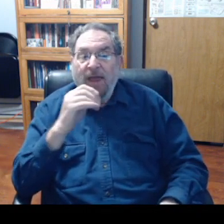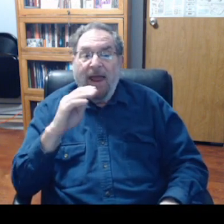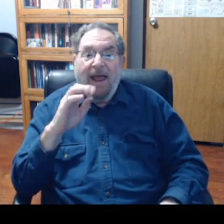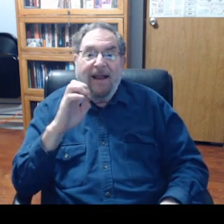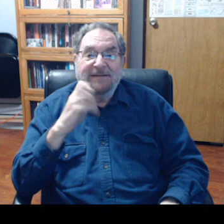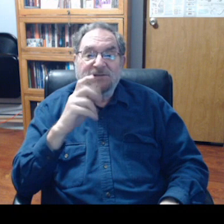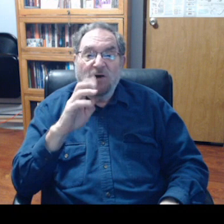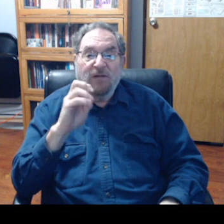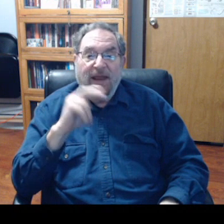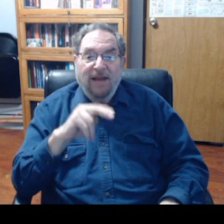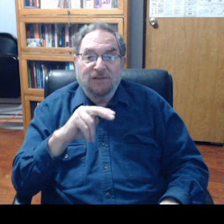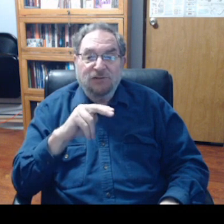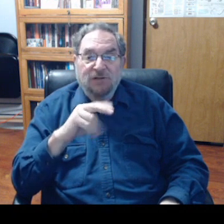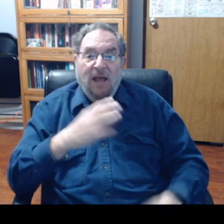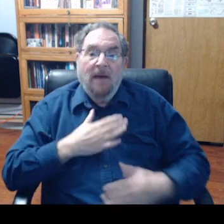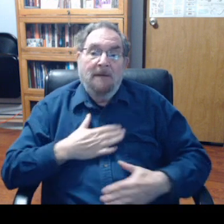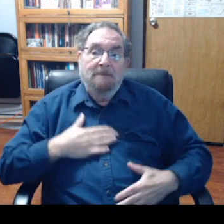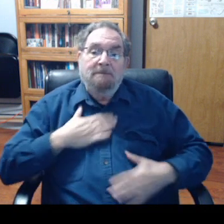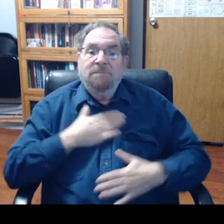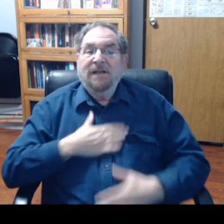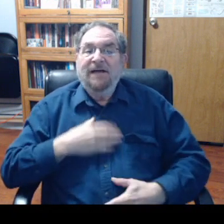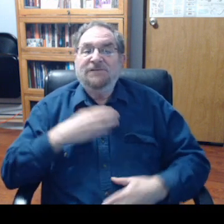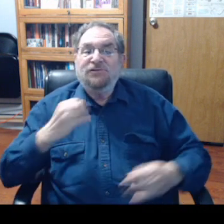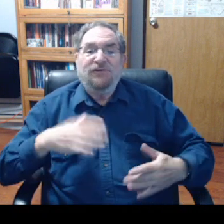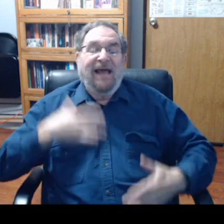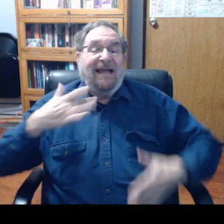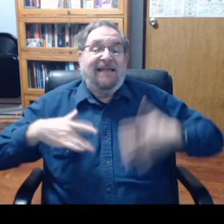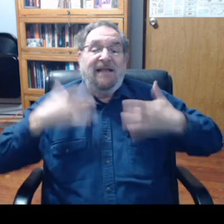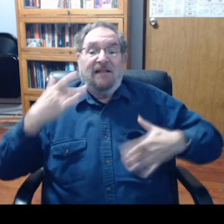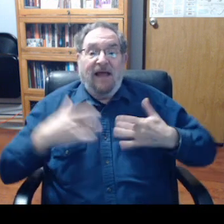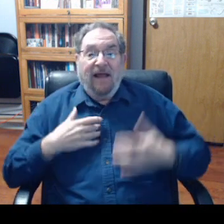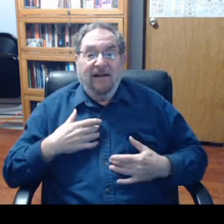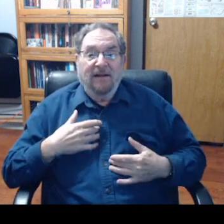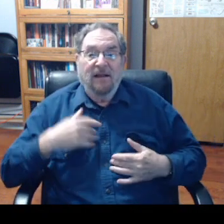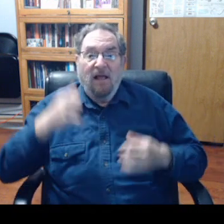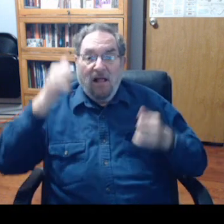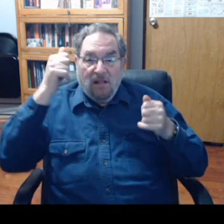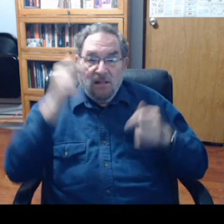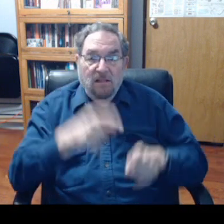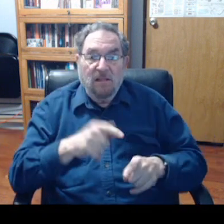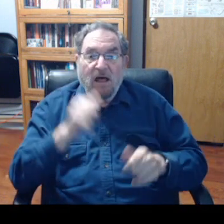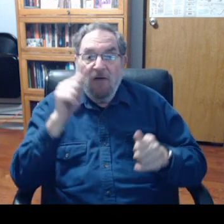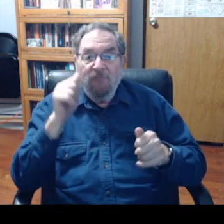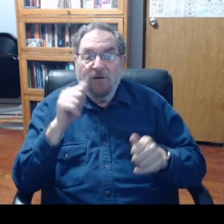mirth and exultation, pleasure and delight,